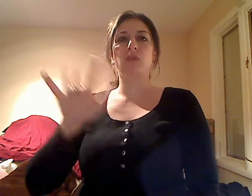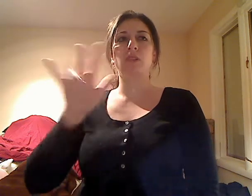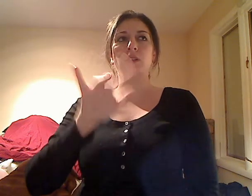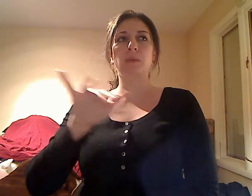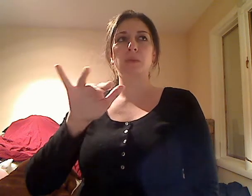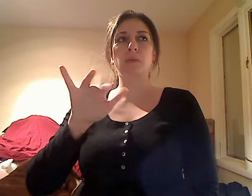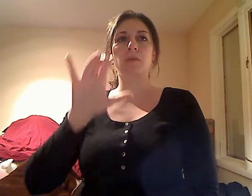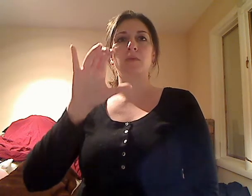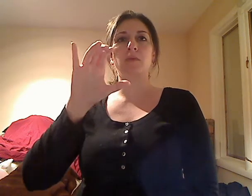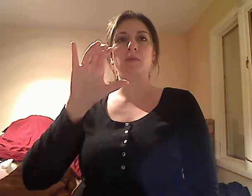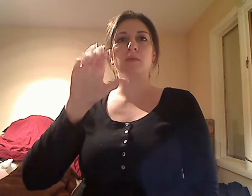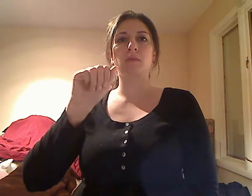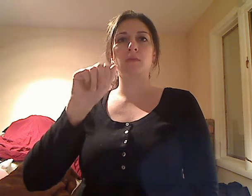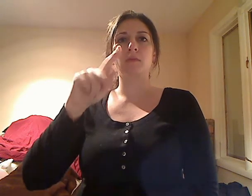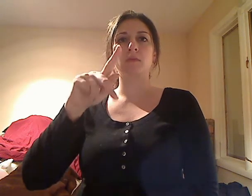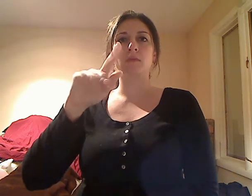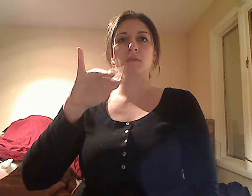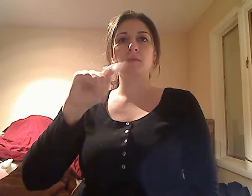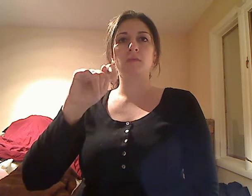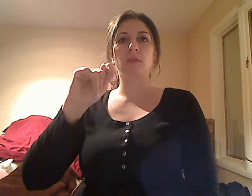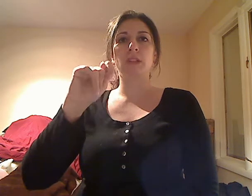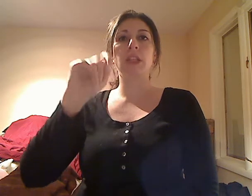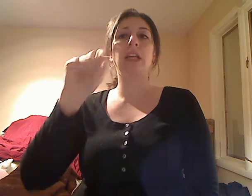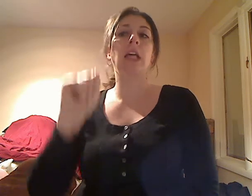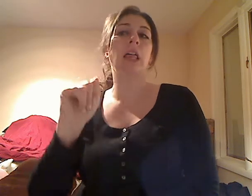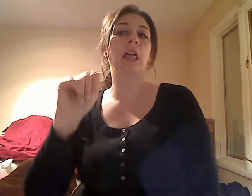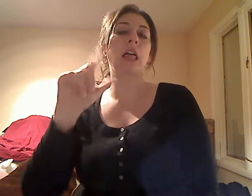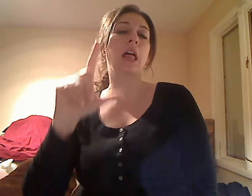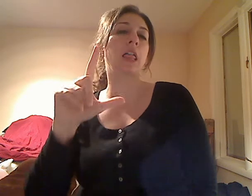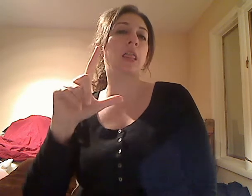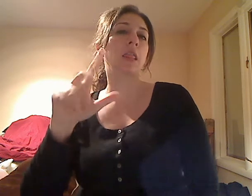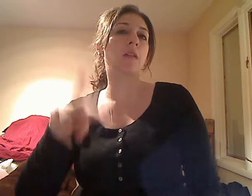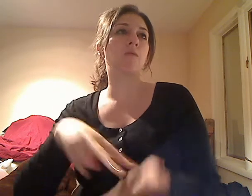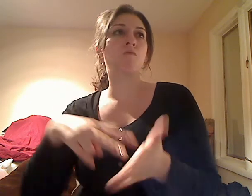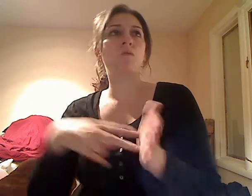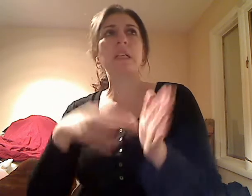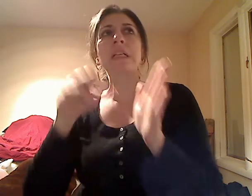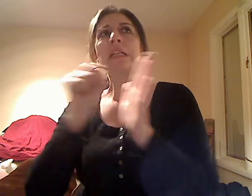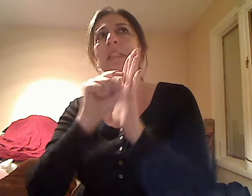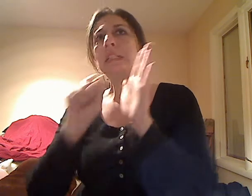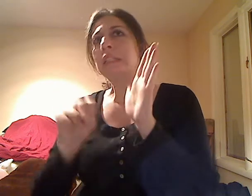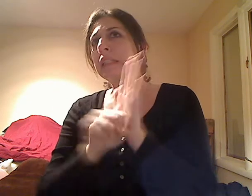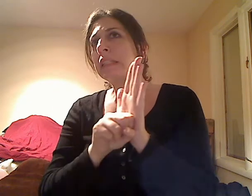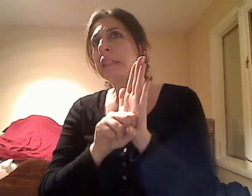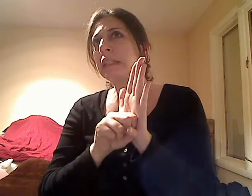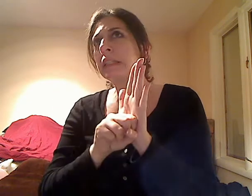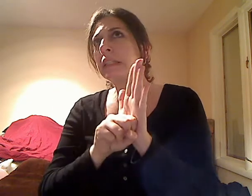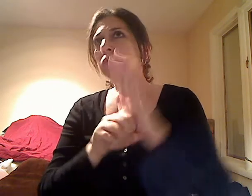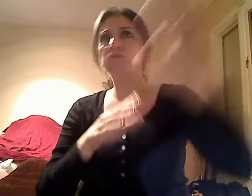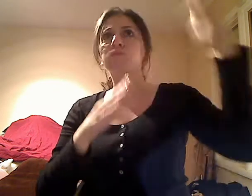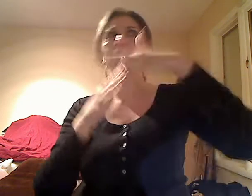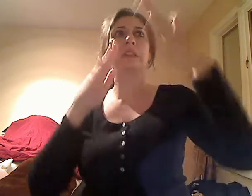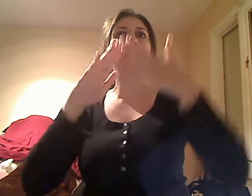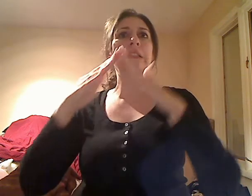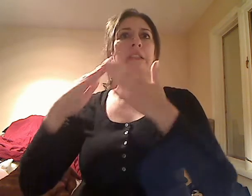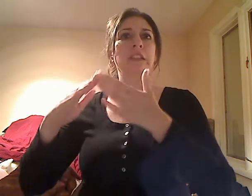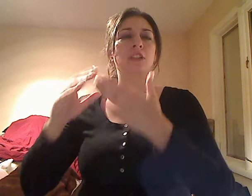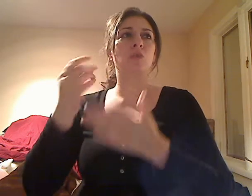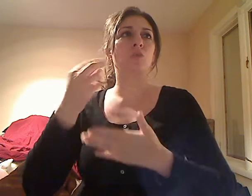the capital with O-L at the end? What is the capital with O-L? And it's not